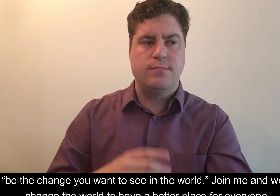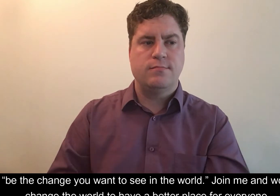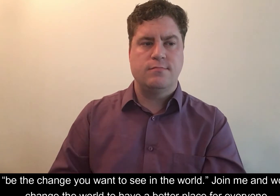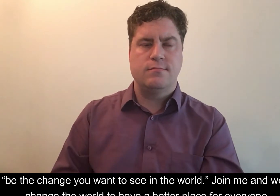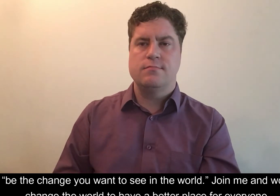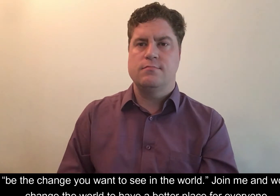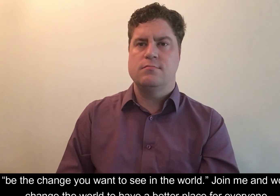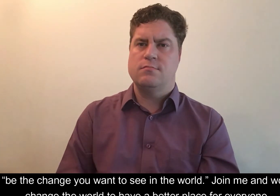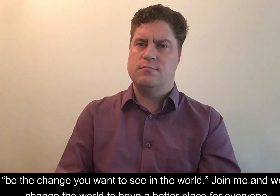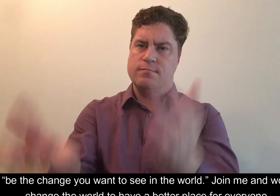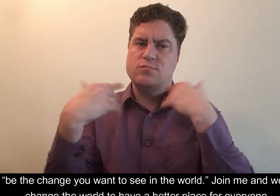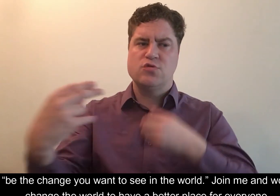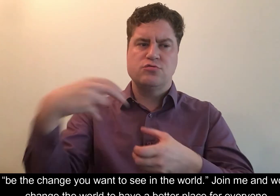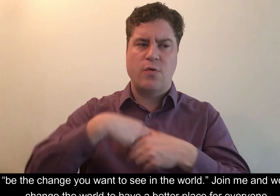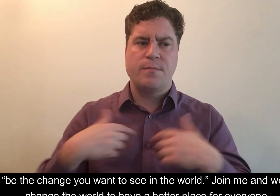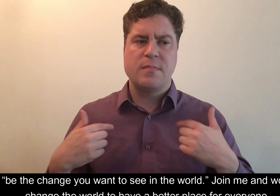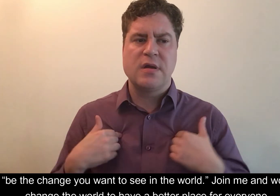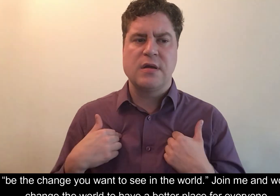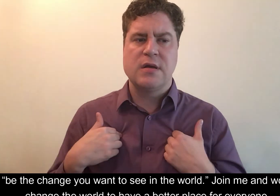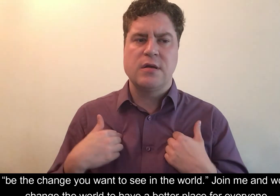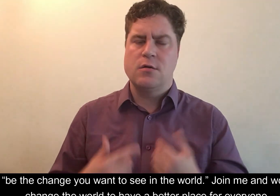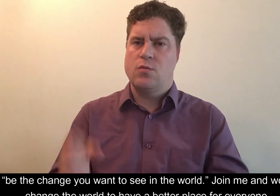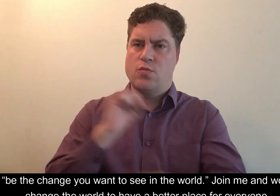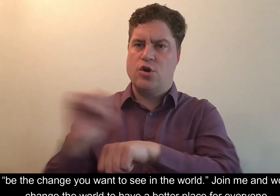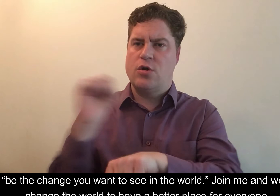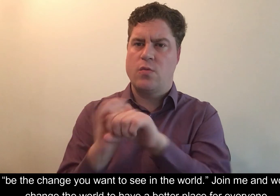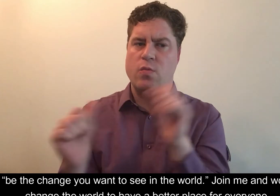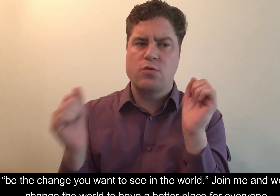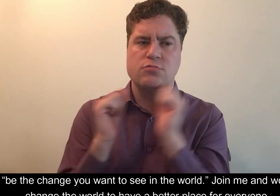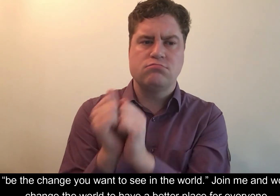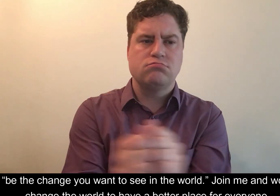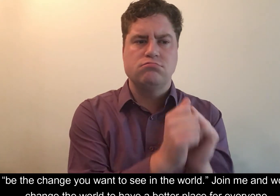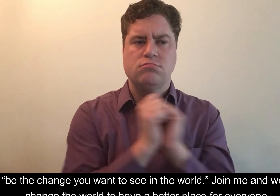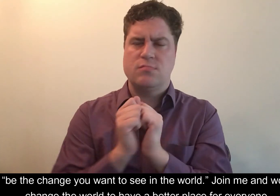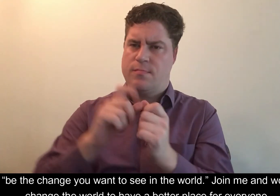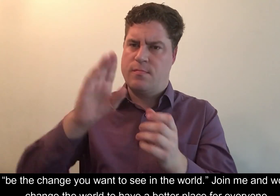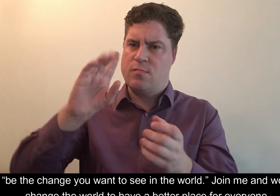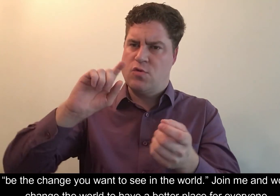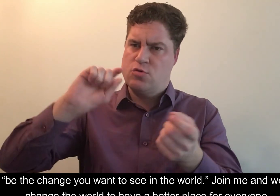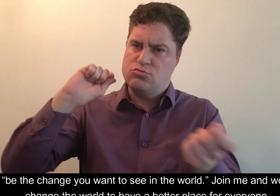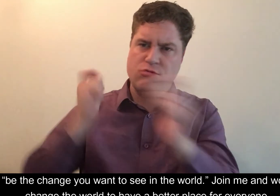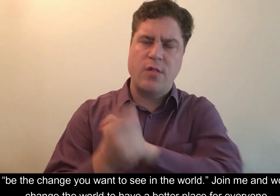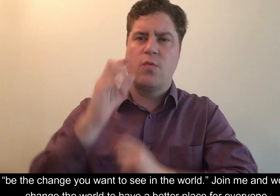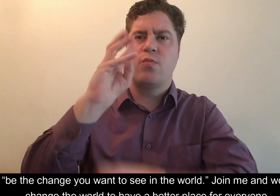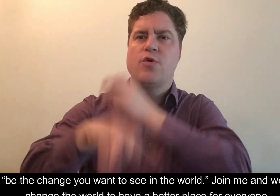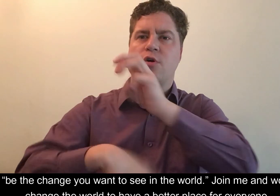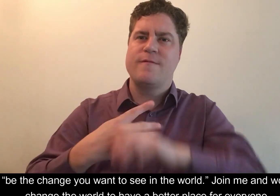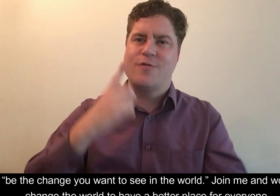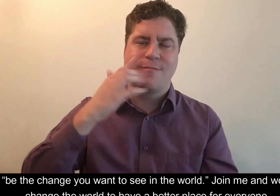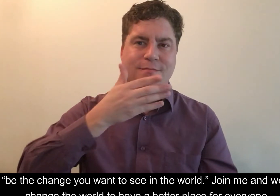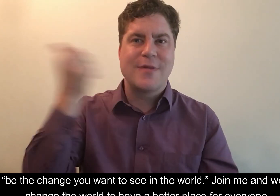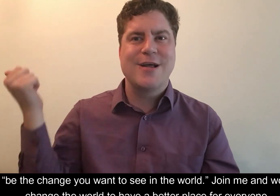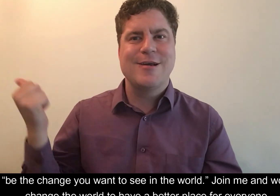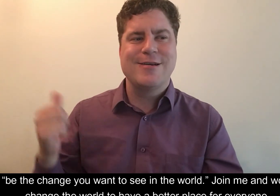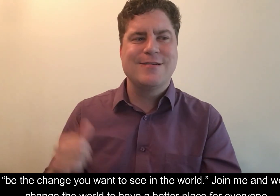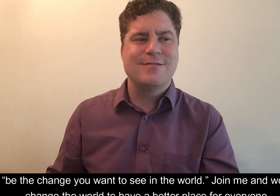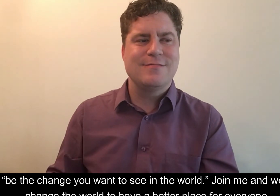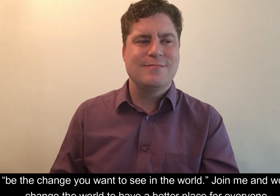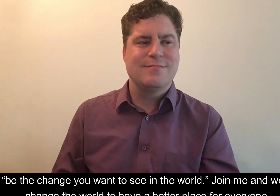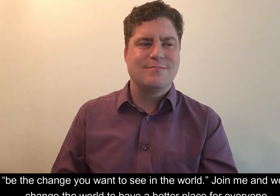to see in the world. Come on, join me. Let's work together to be the change in